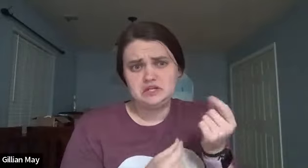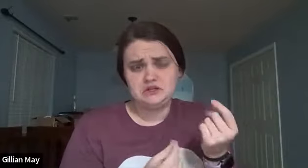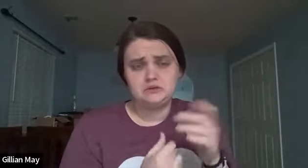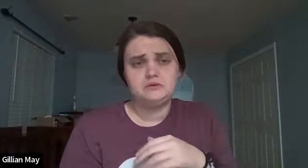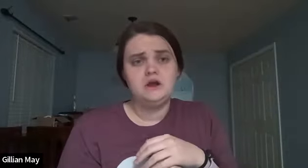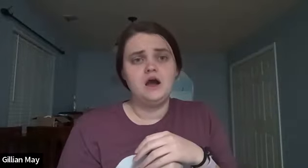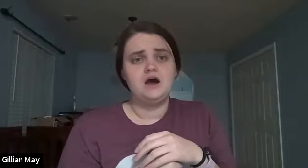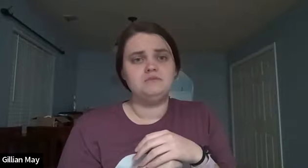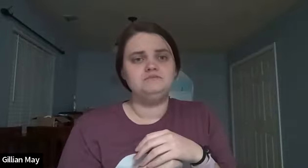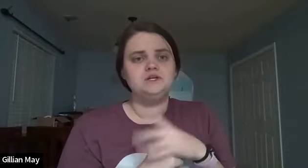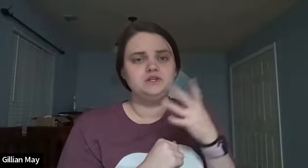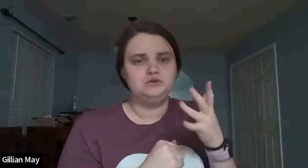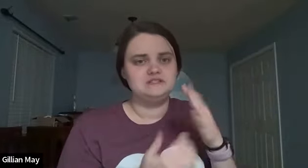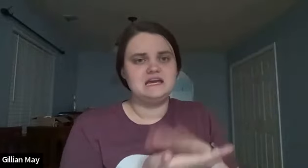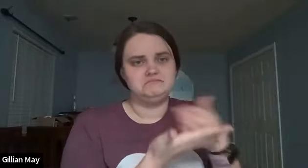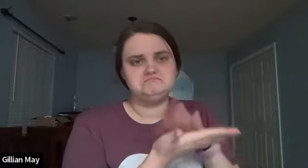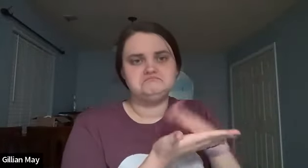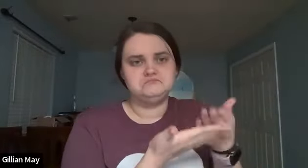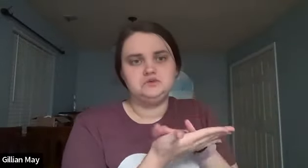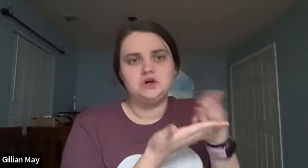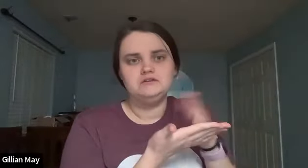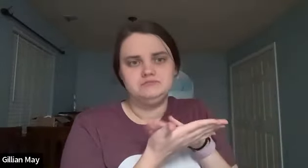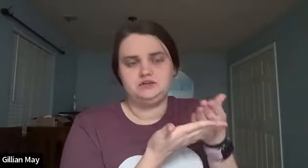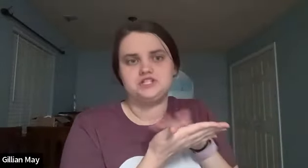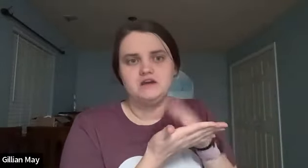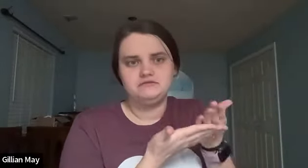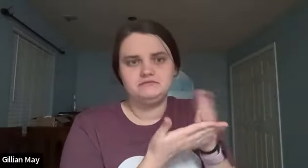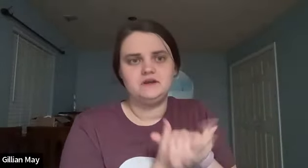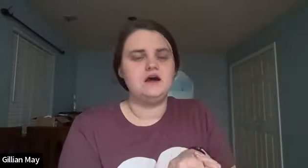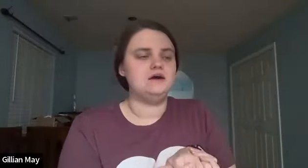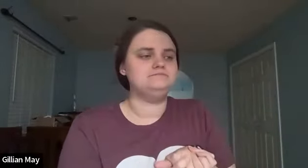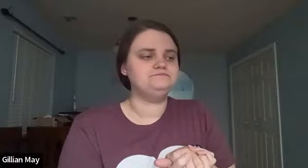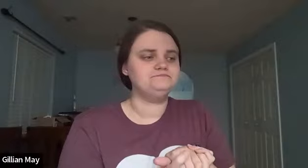do you do? You could say you cook, like you're a chef. That